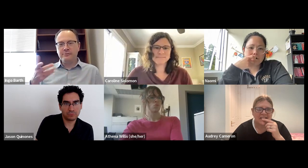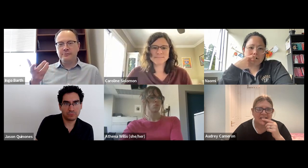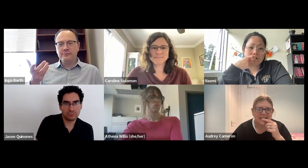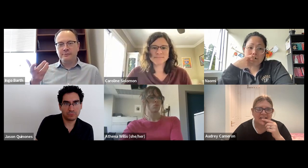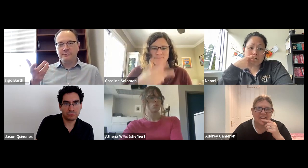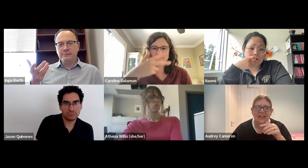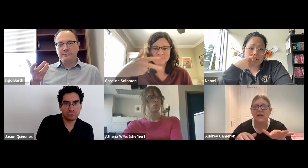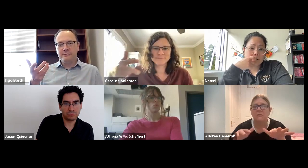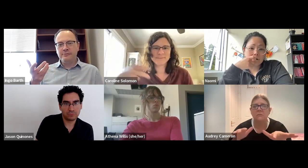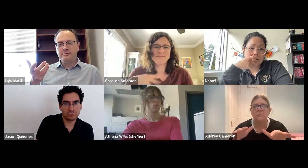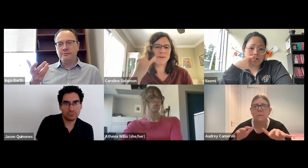for triglycerides?